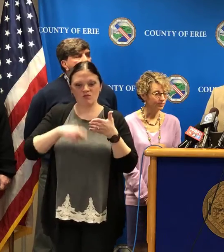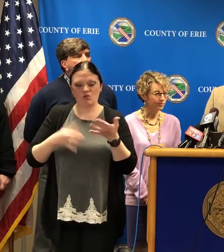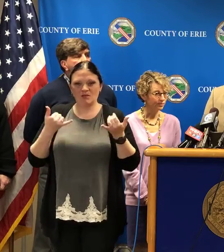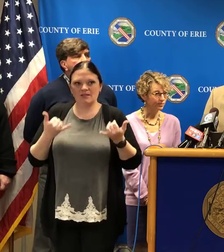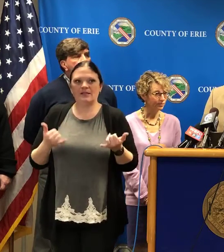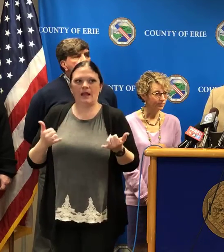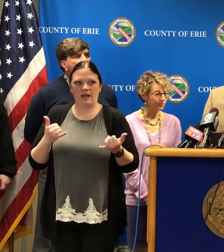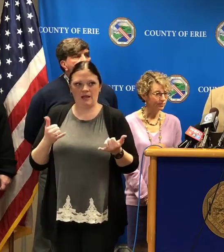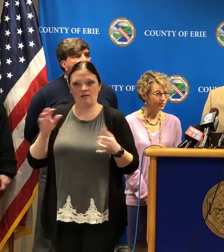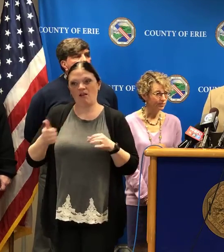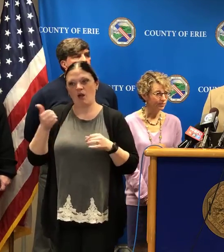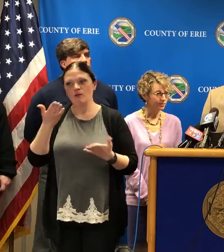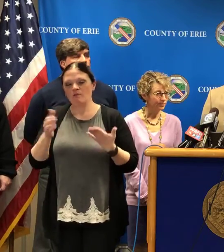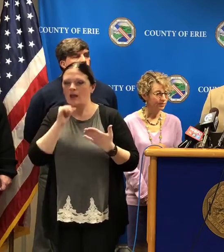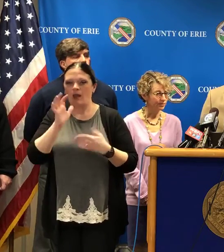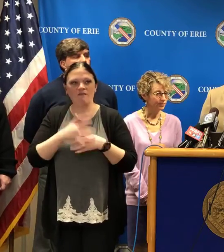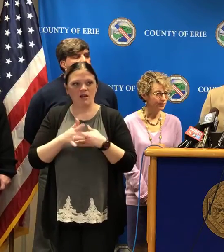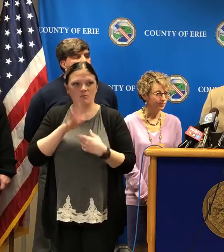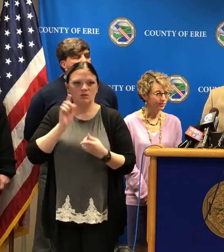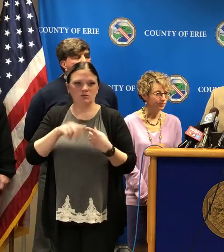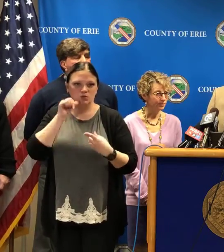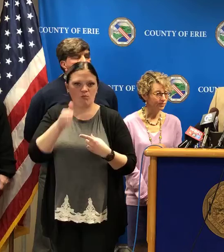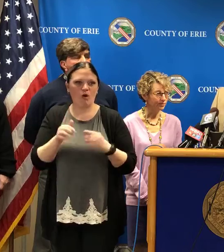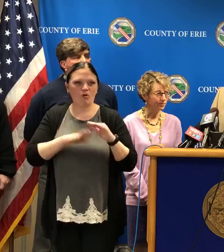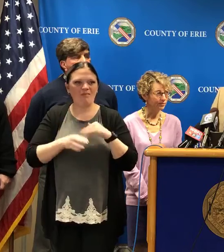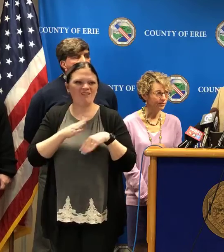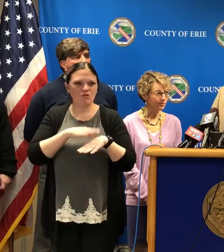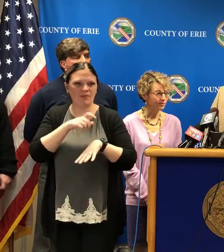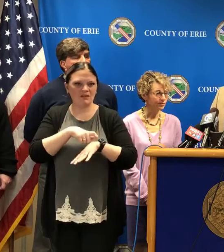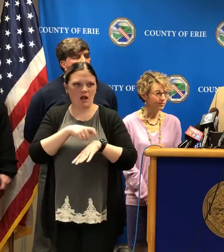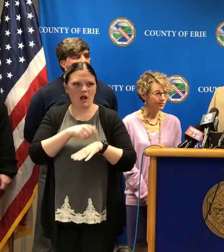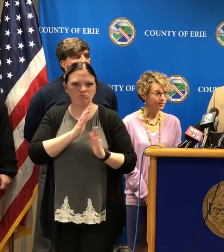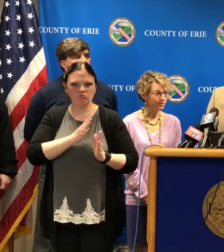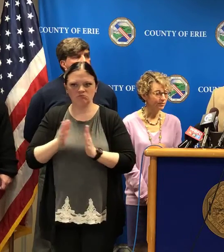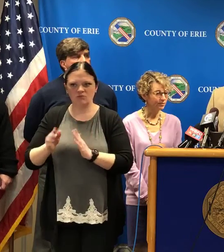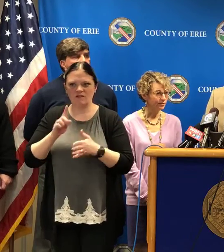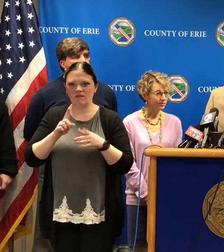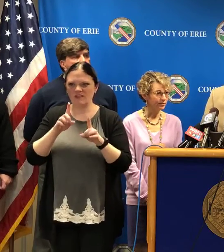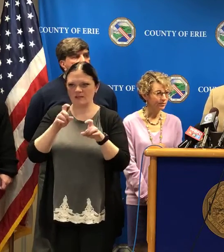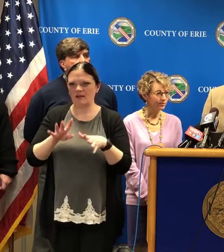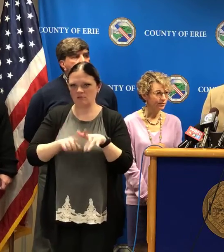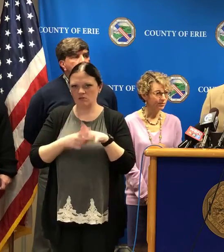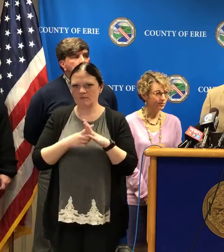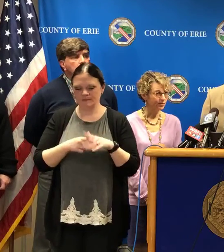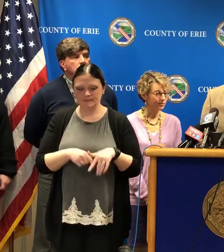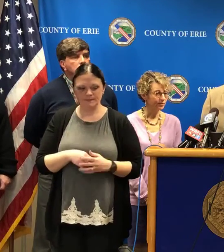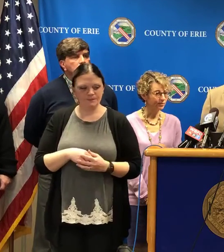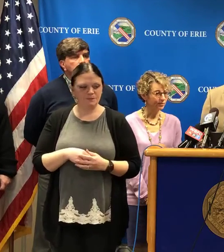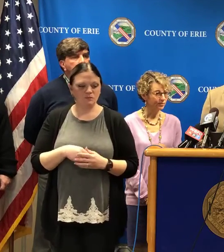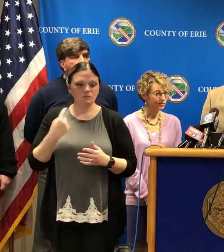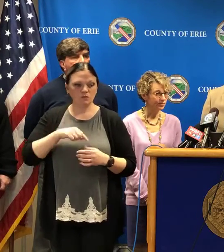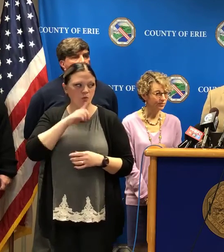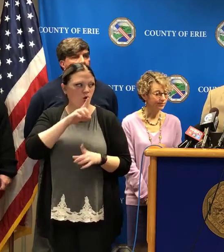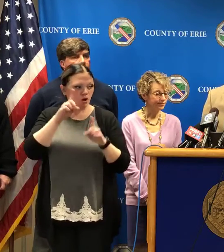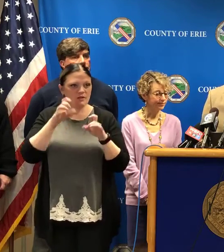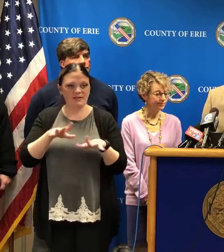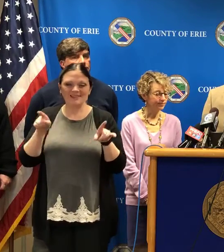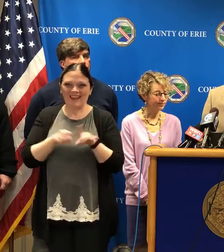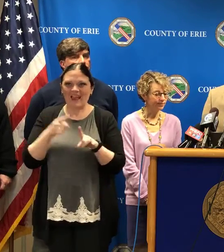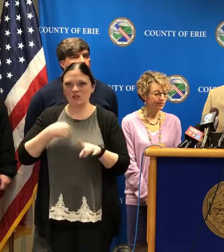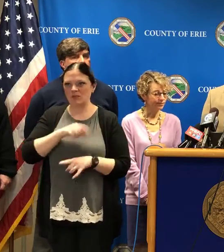today. Others might not be available until tomorrow based on just the timeliness of when the test was begun. So we are testing as we